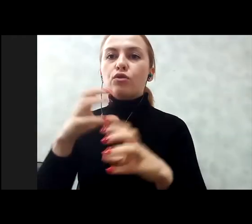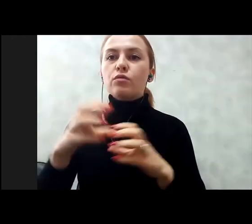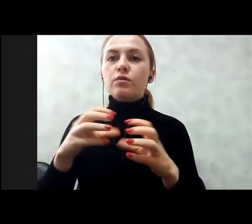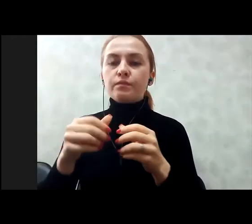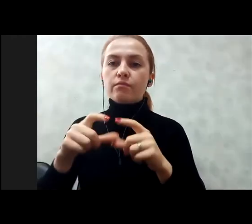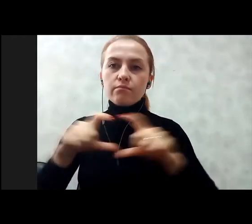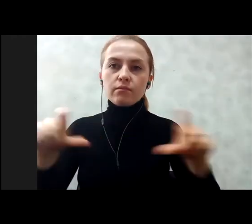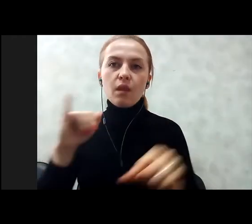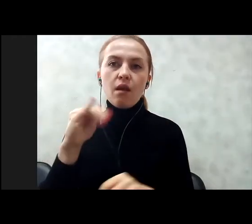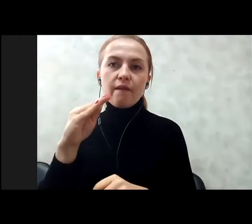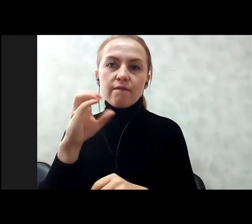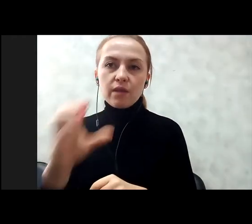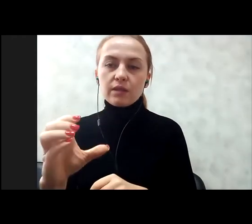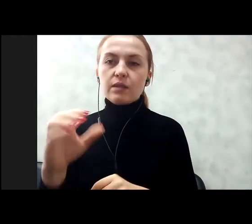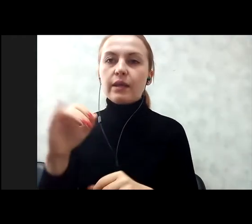co-organizers, IFES,